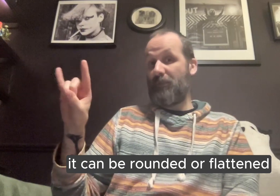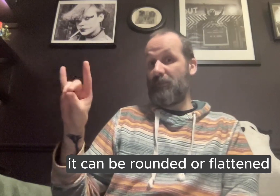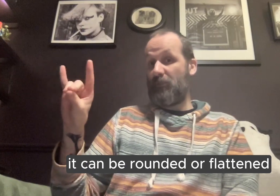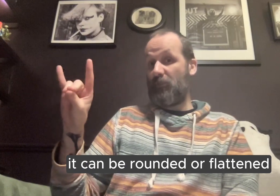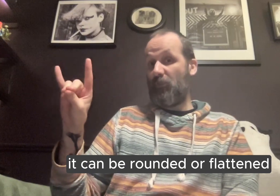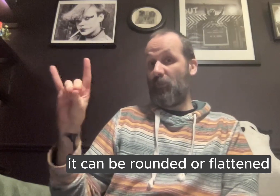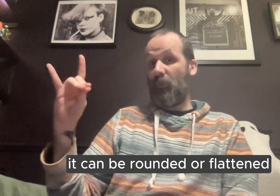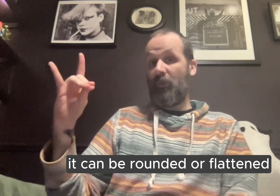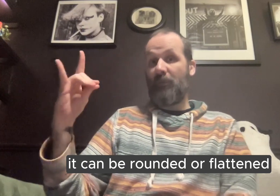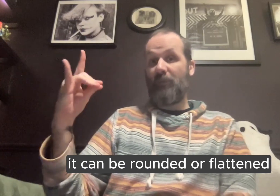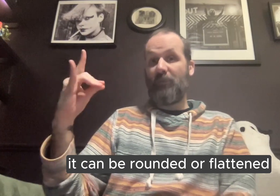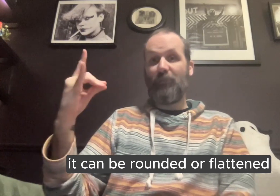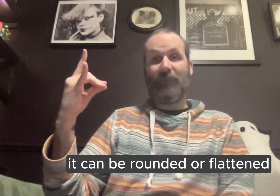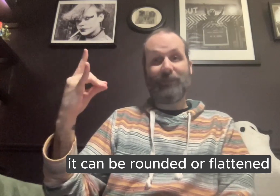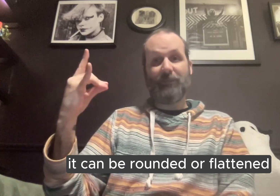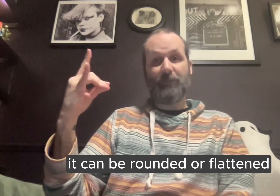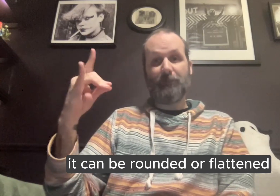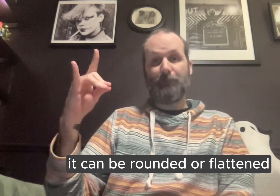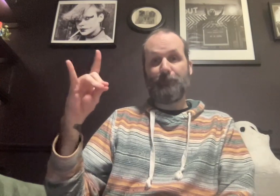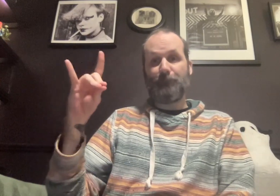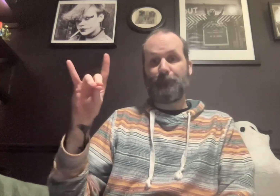rounded or flattened.